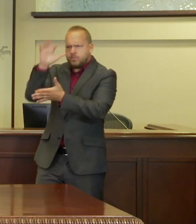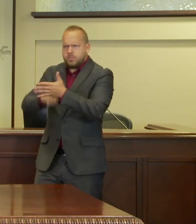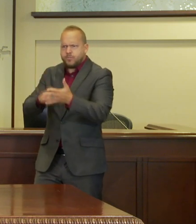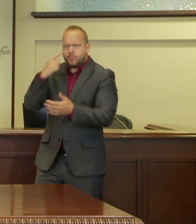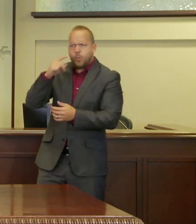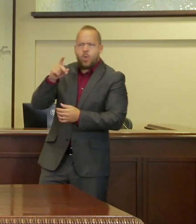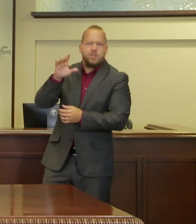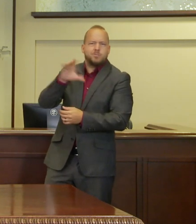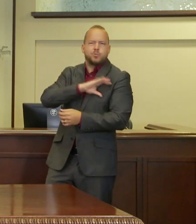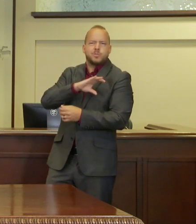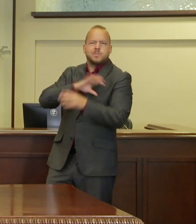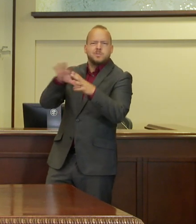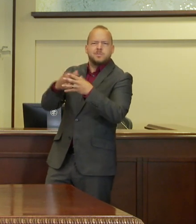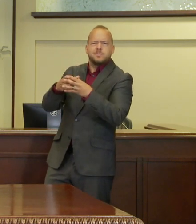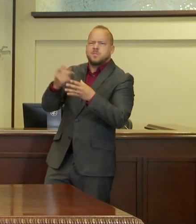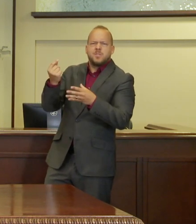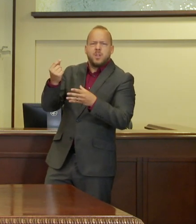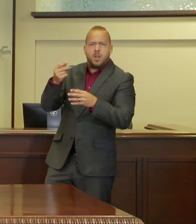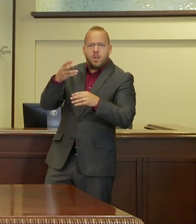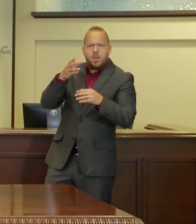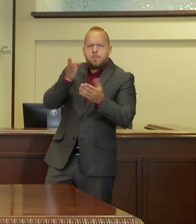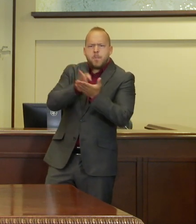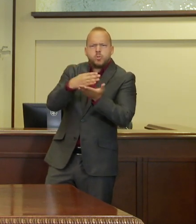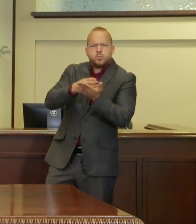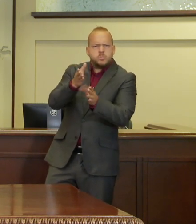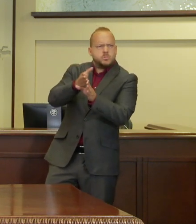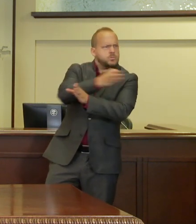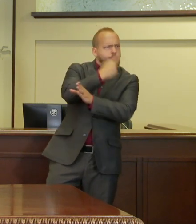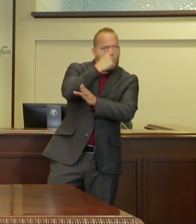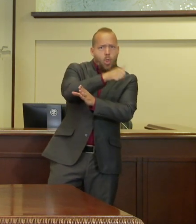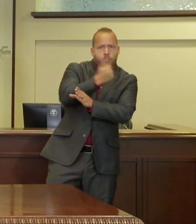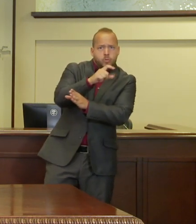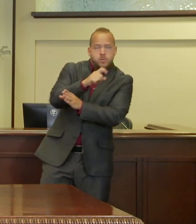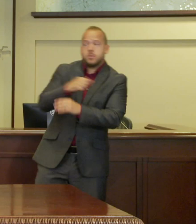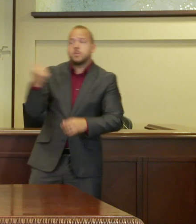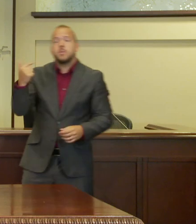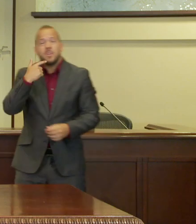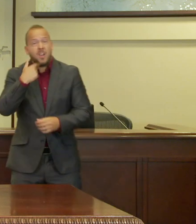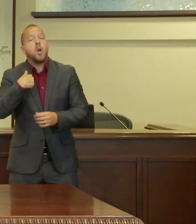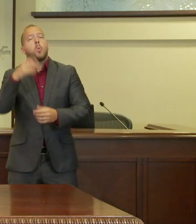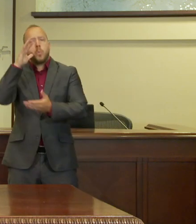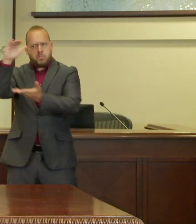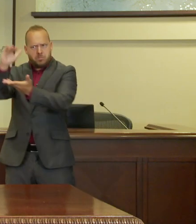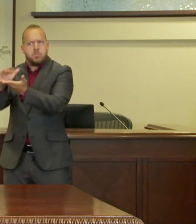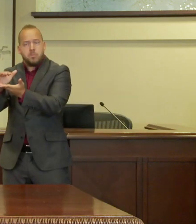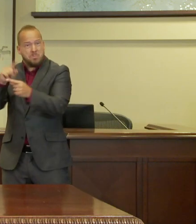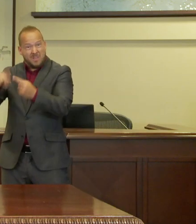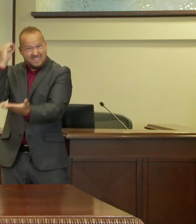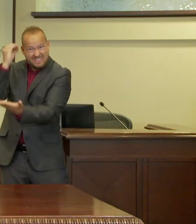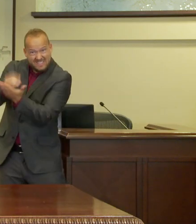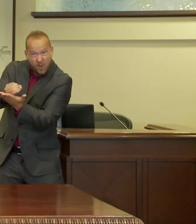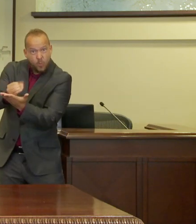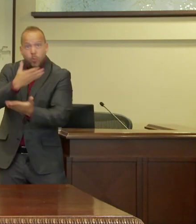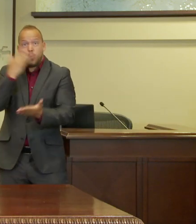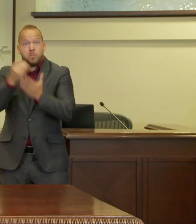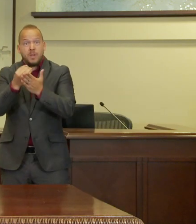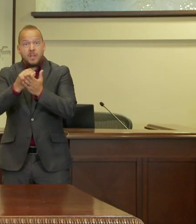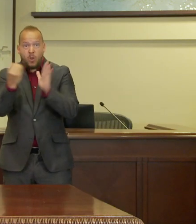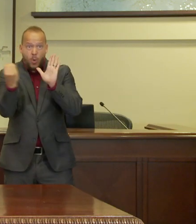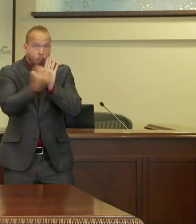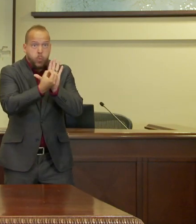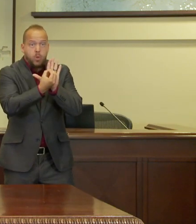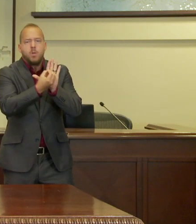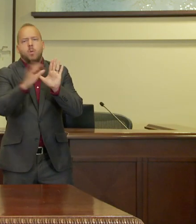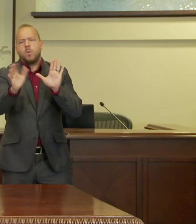will not decrease the funding of the Police Bureau down to zero, because at the end of the day, criminal activity still happens in this